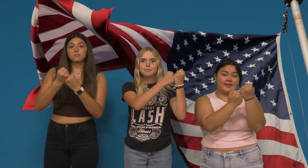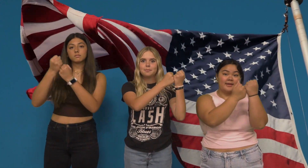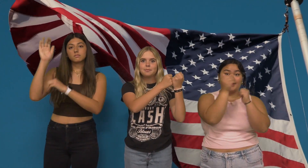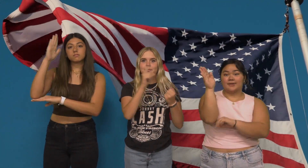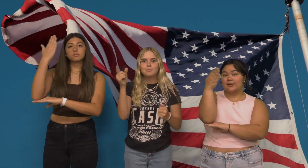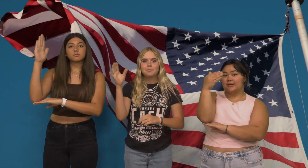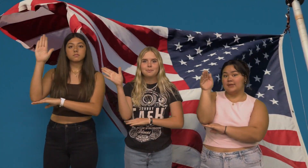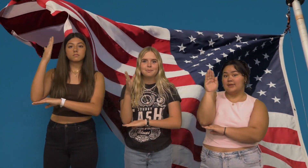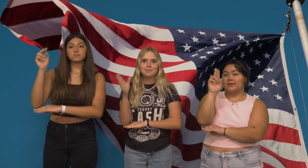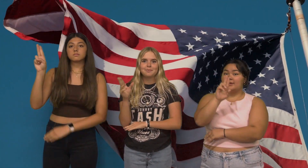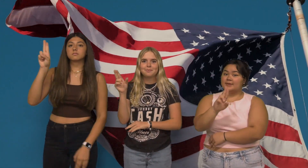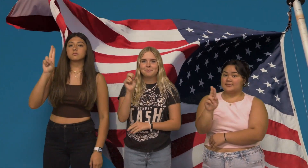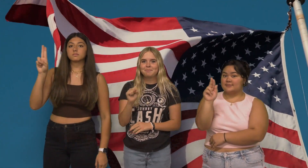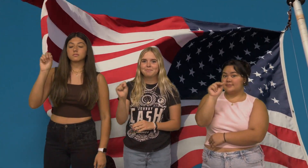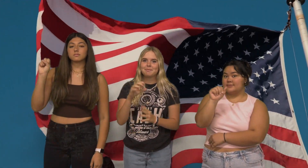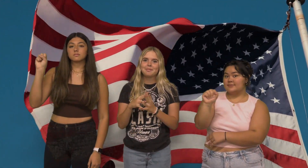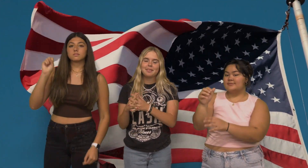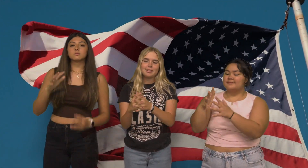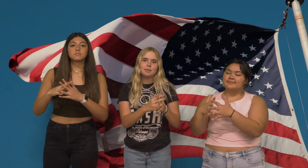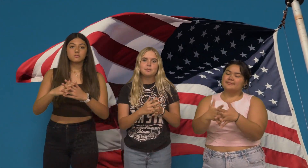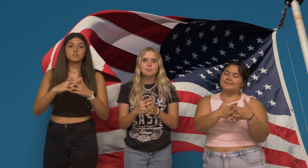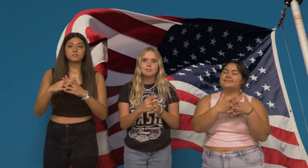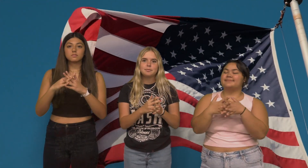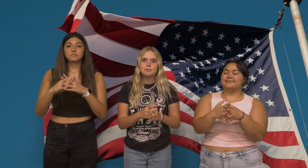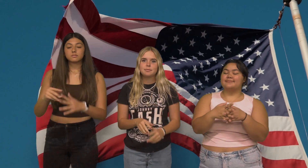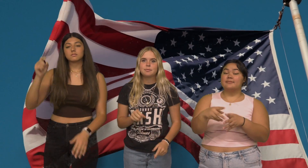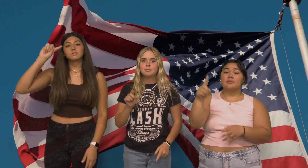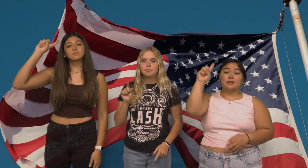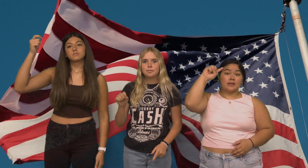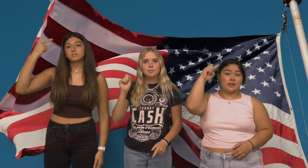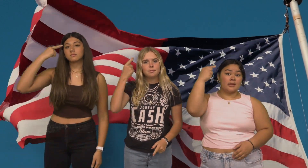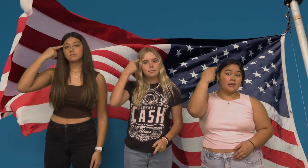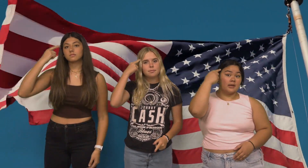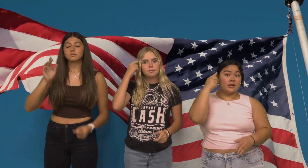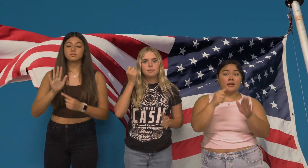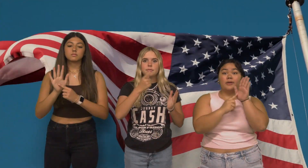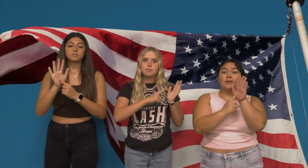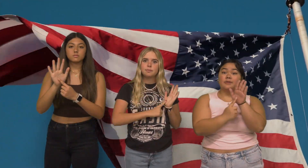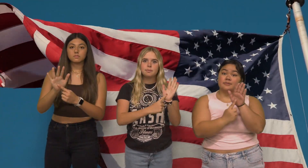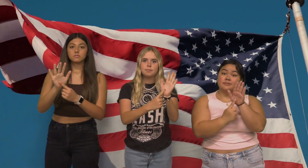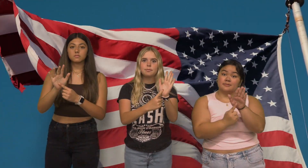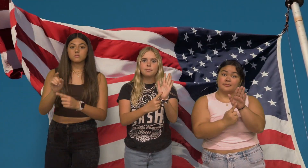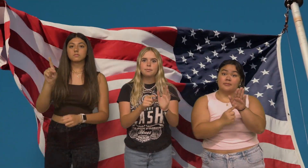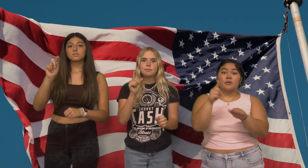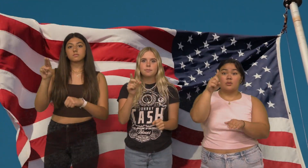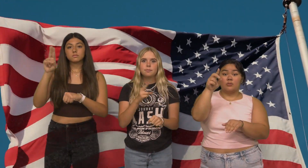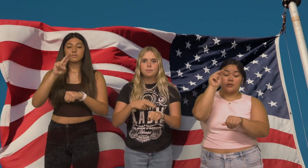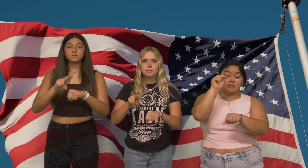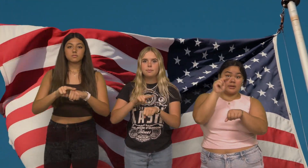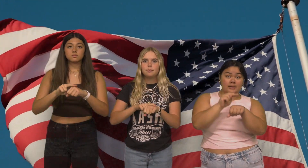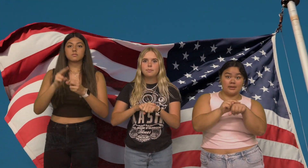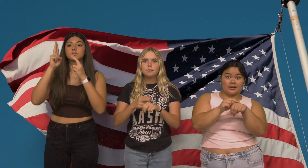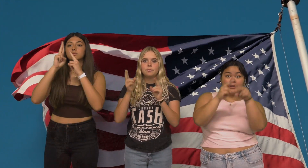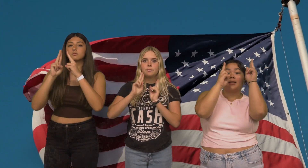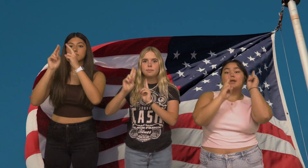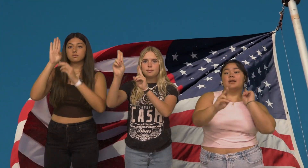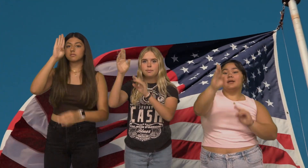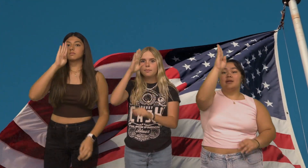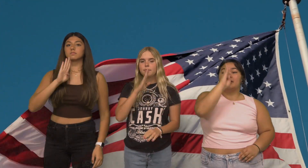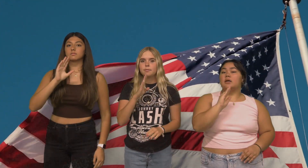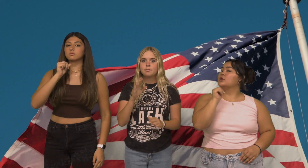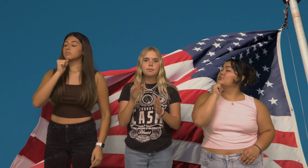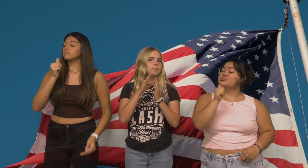allegiance to the flag of the United States of America and to the republic for which it stands, one nation,